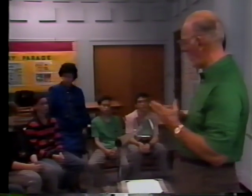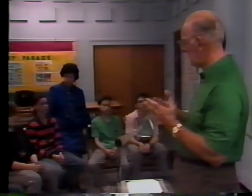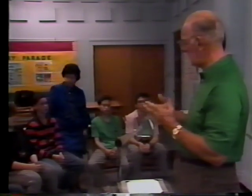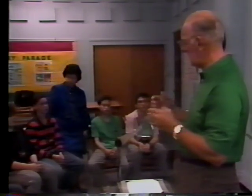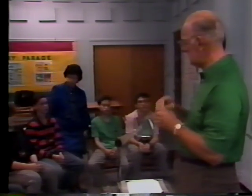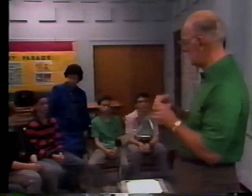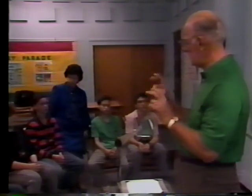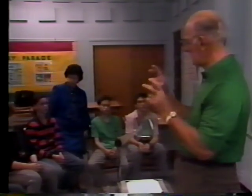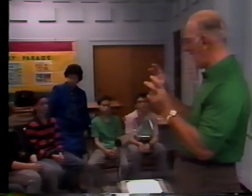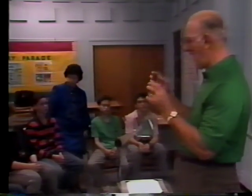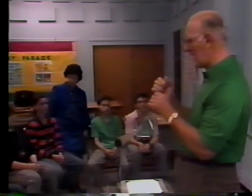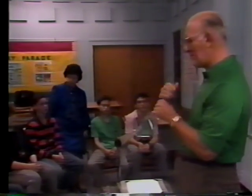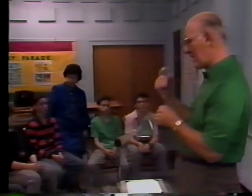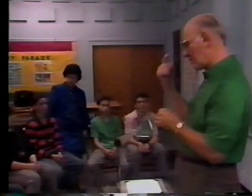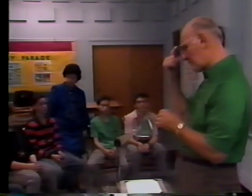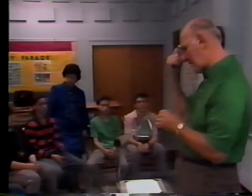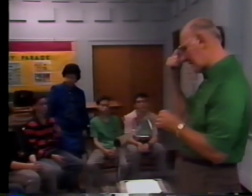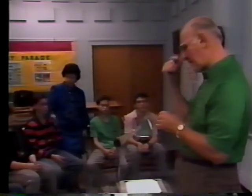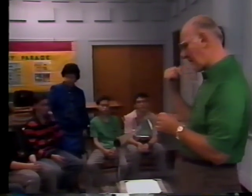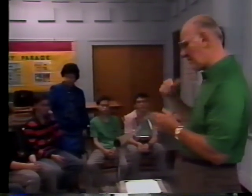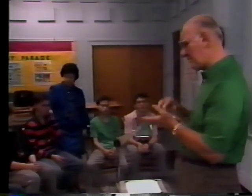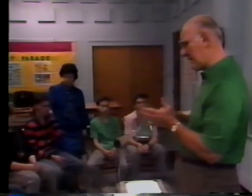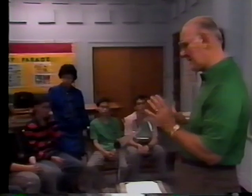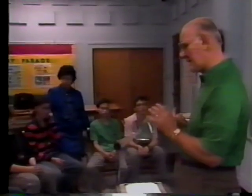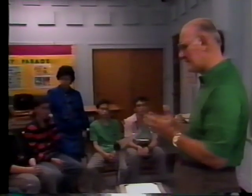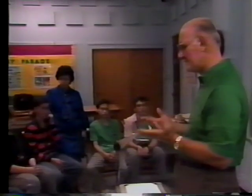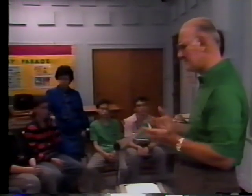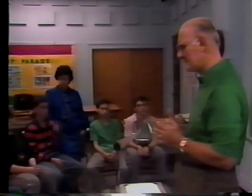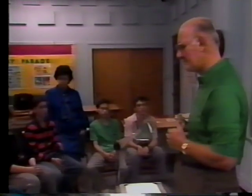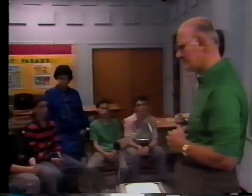What things in the title make you think of the meaning?